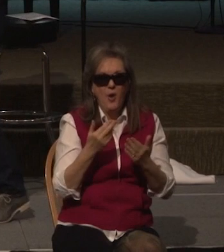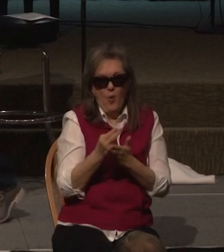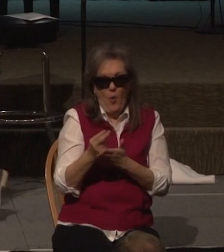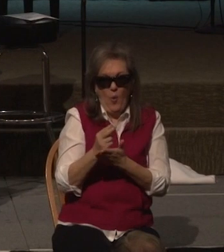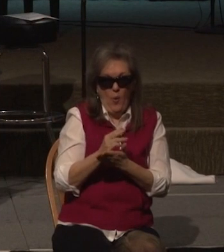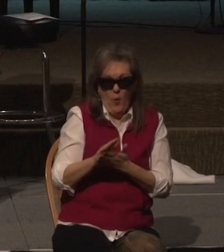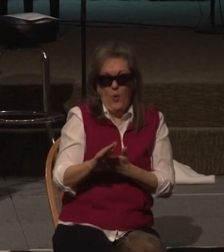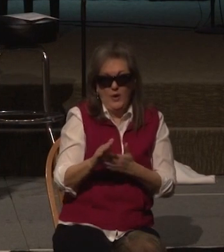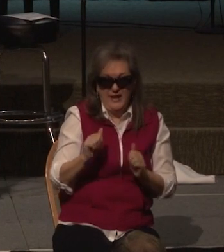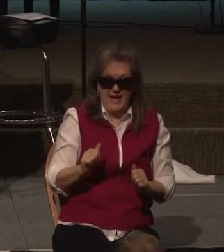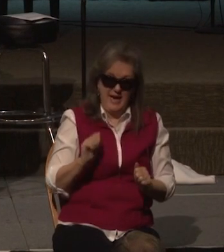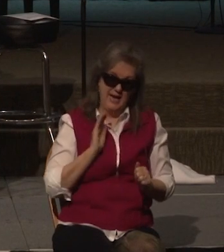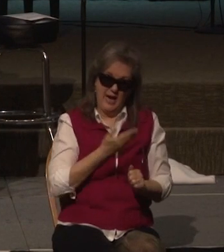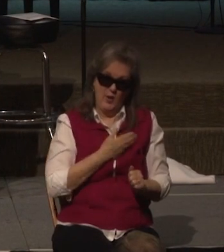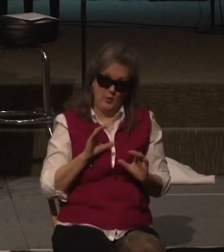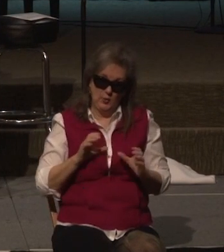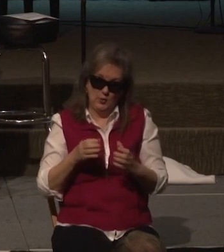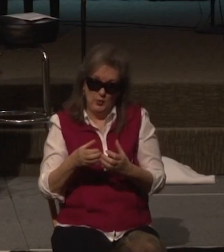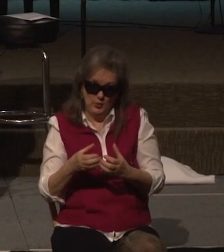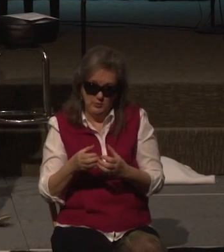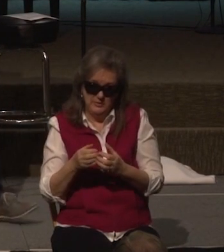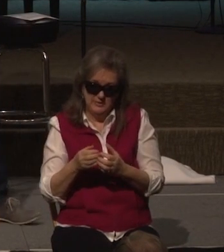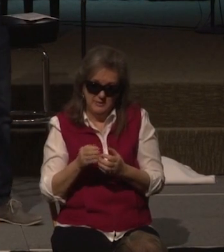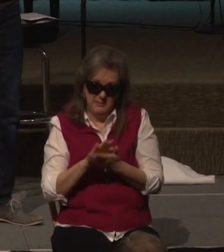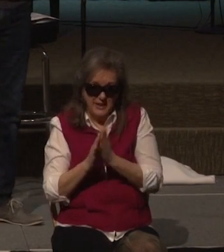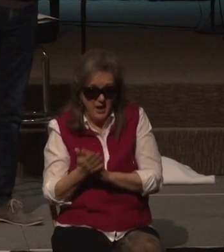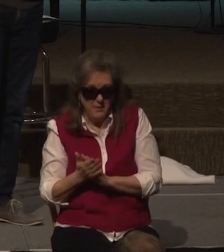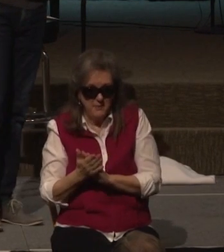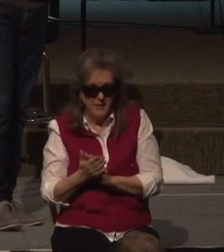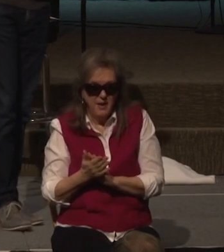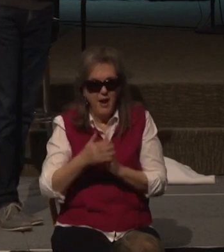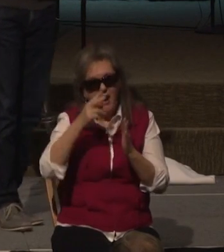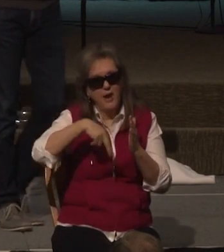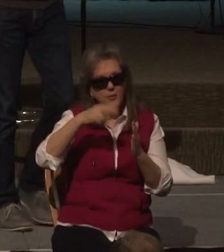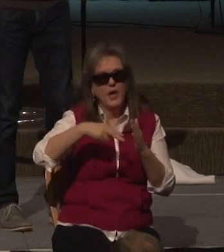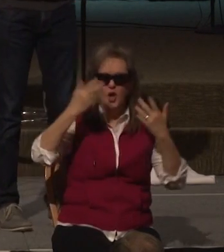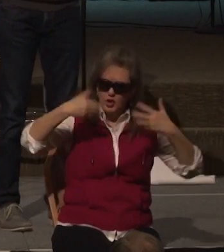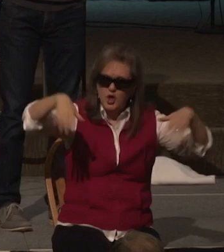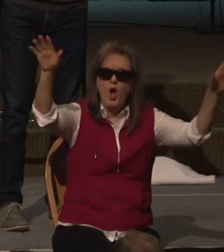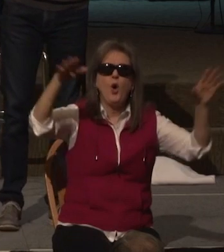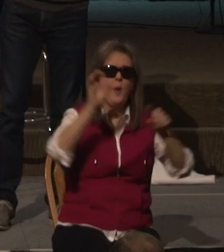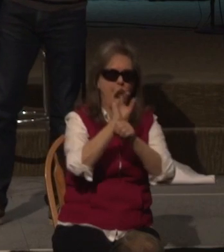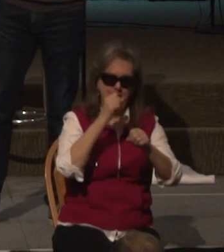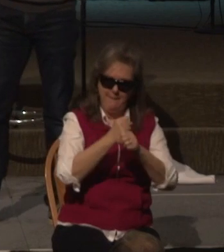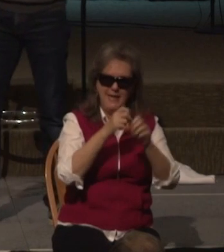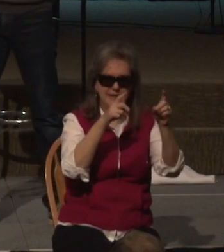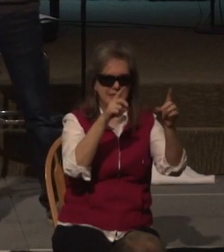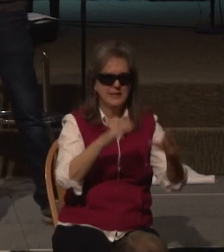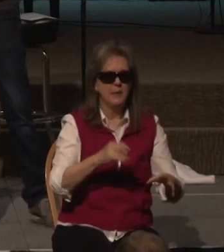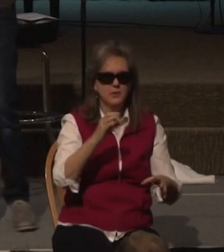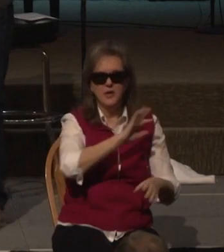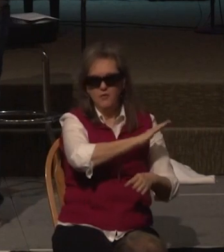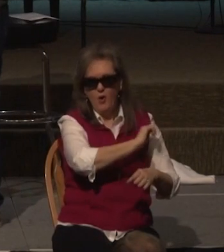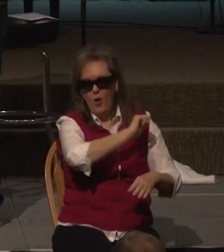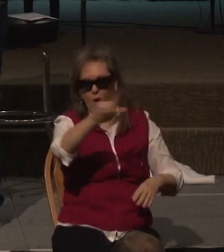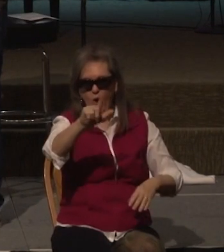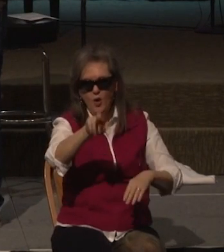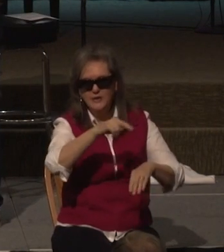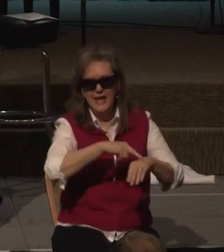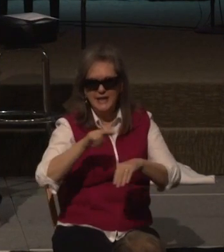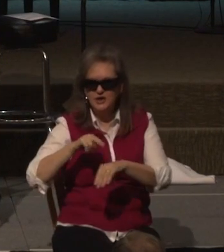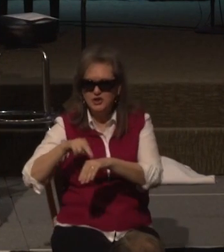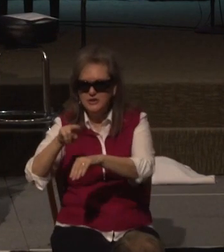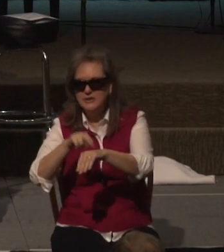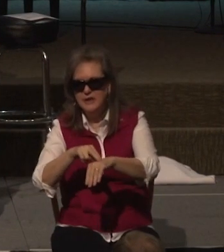huddles be? I mean, when I read the Great Commission, here's what I read. Go and make disciples of all nations. That we